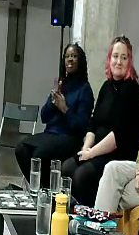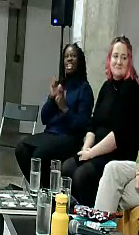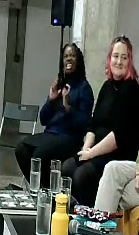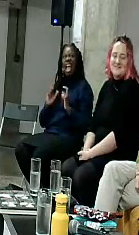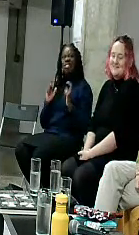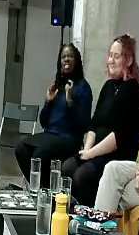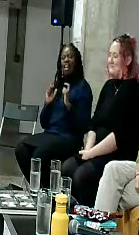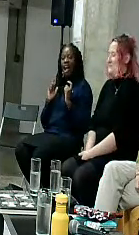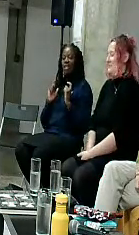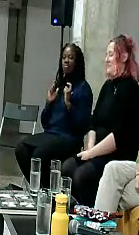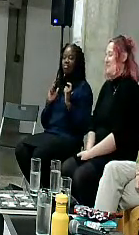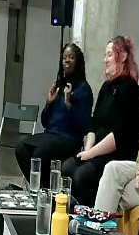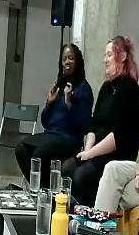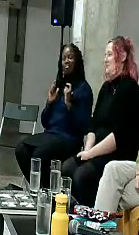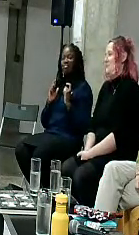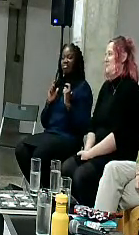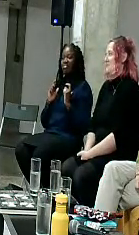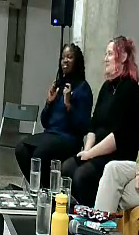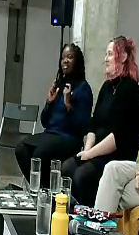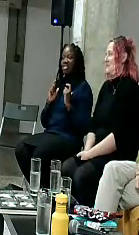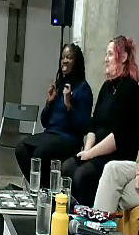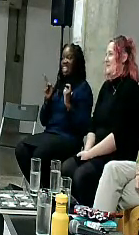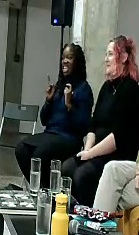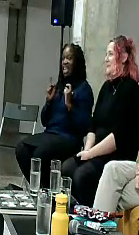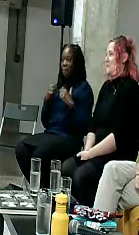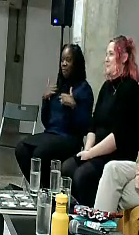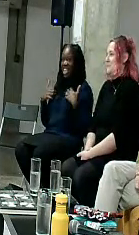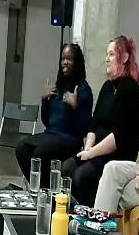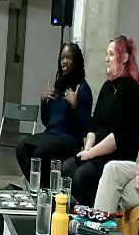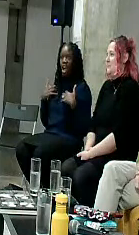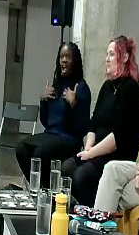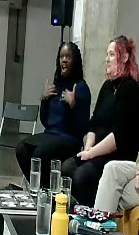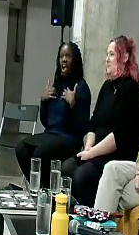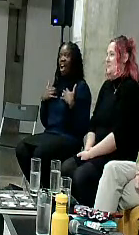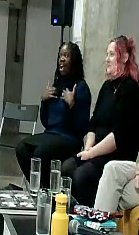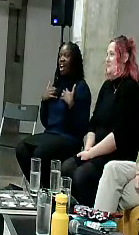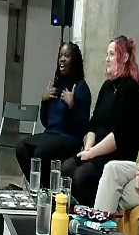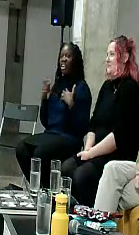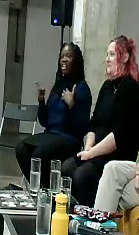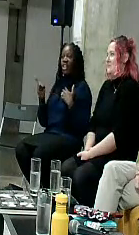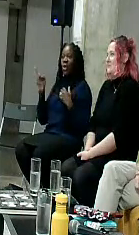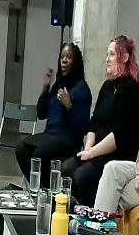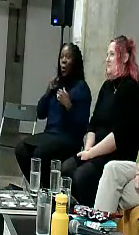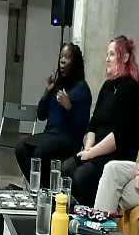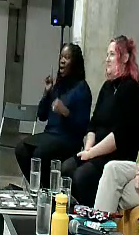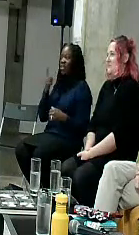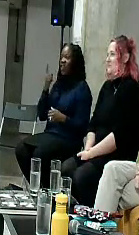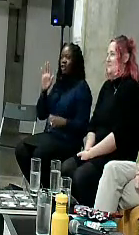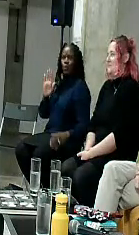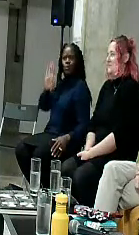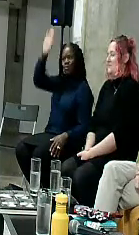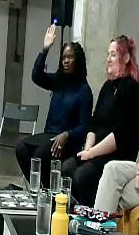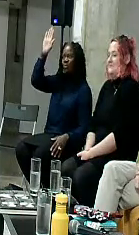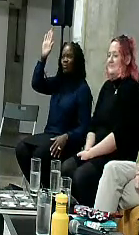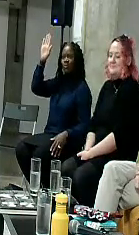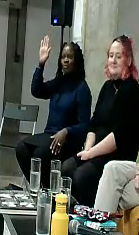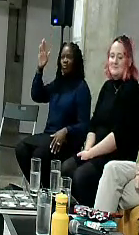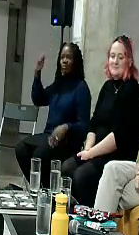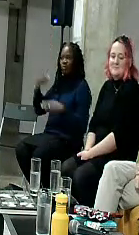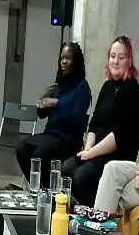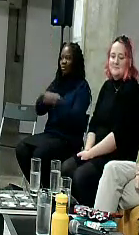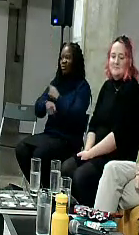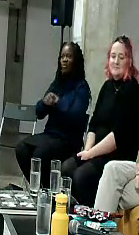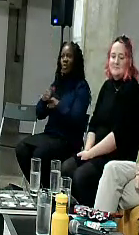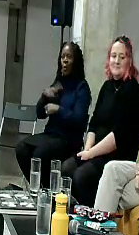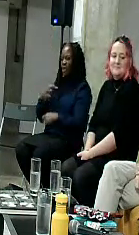character actually, an adventurer. He was always the first to put his hand up to do something,